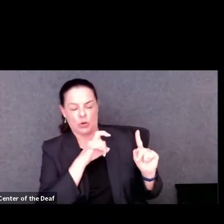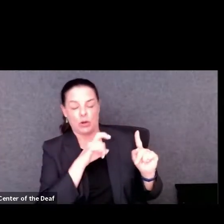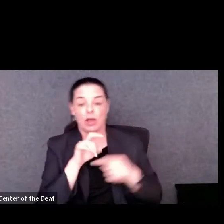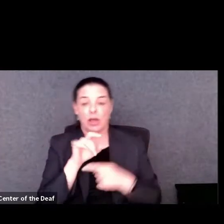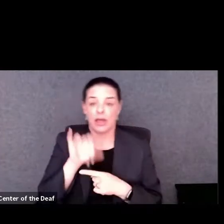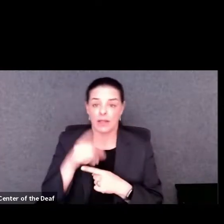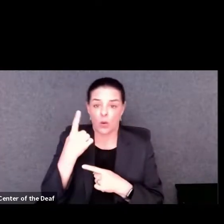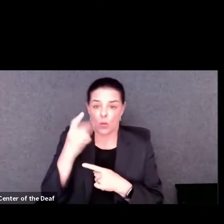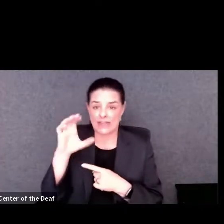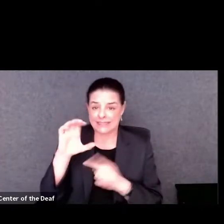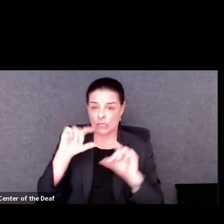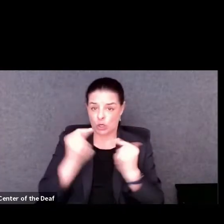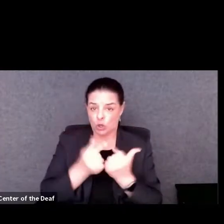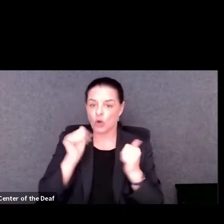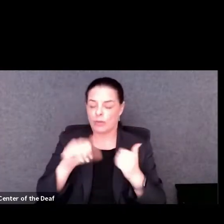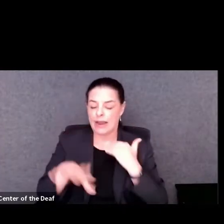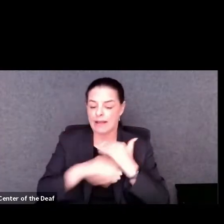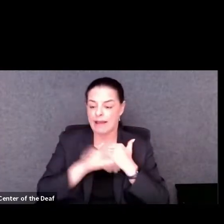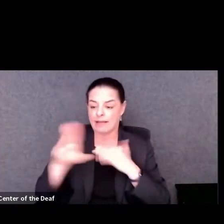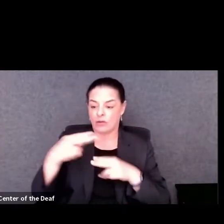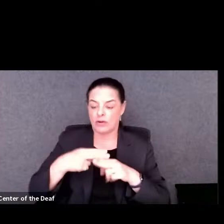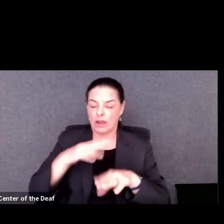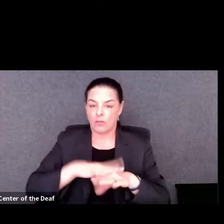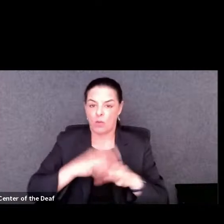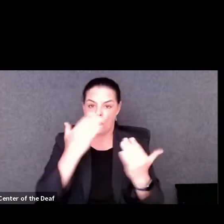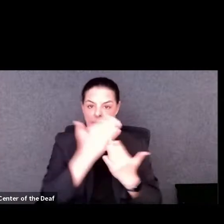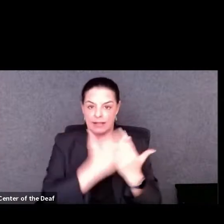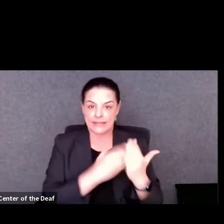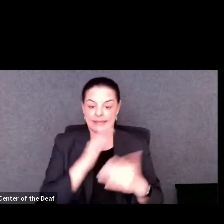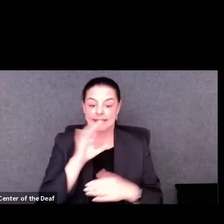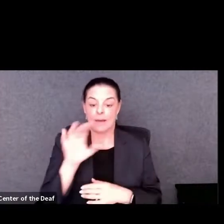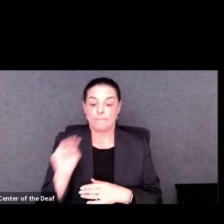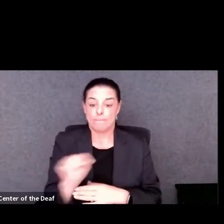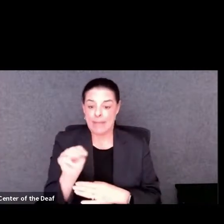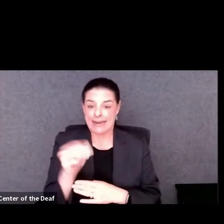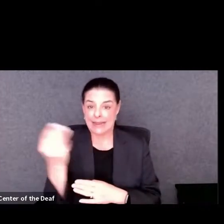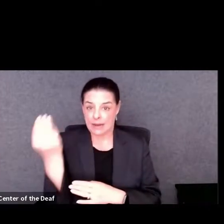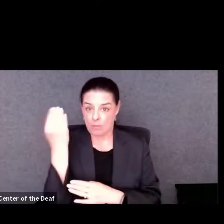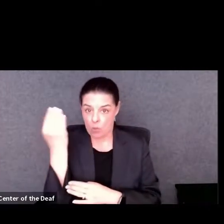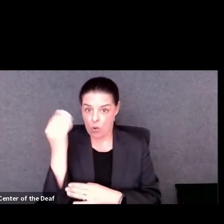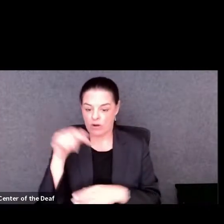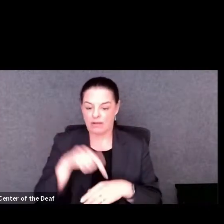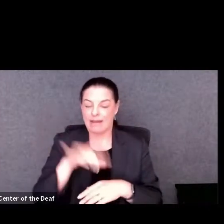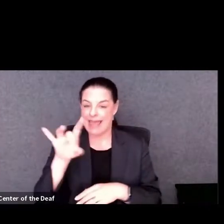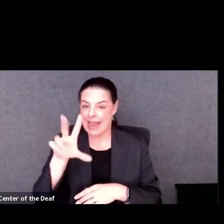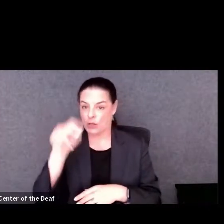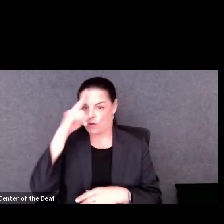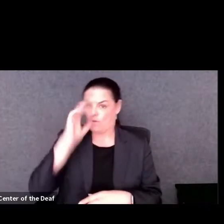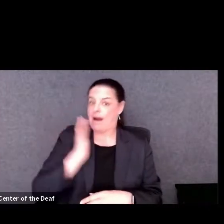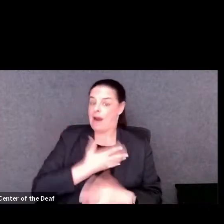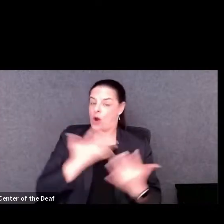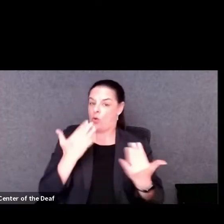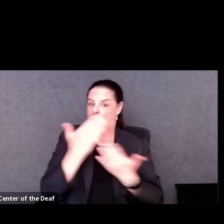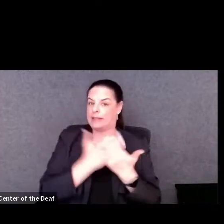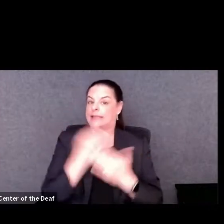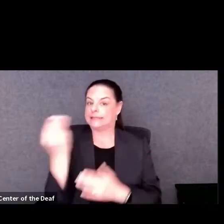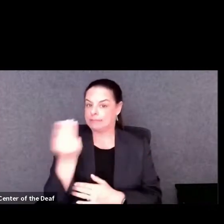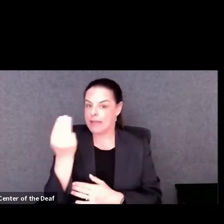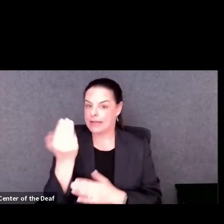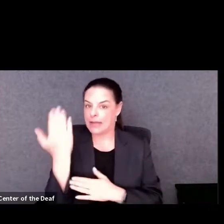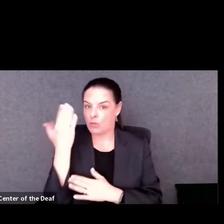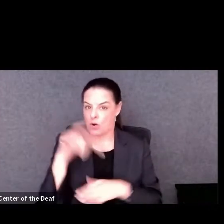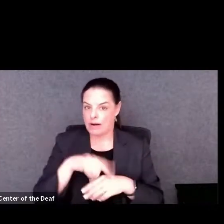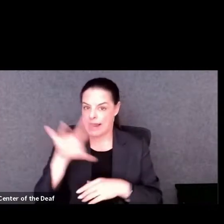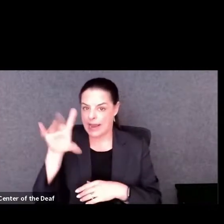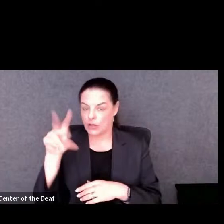1C group will be available on the be able to sign up on the wait list by 8:30 Monday morning for our wait list. Any